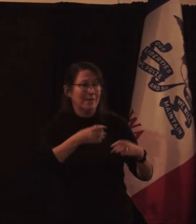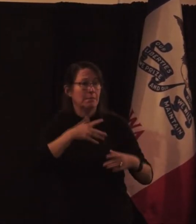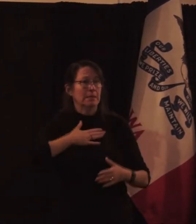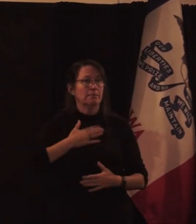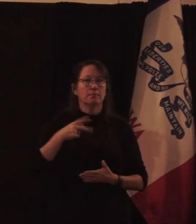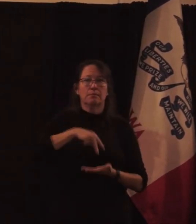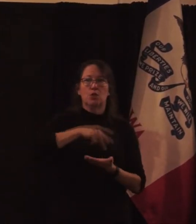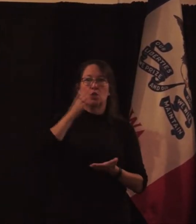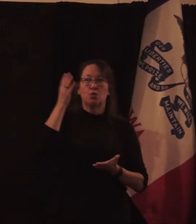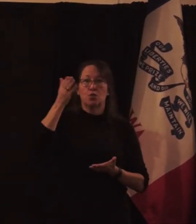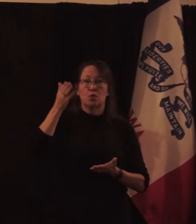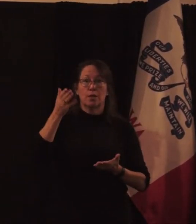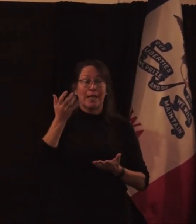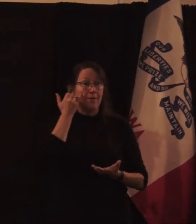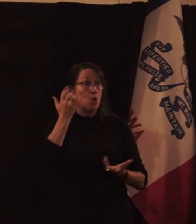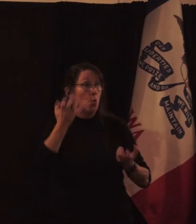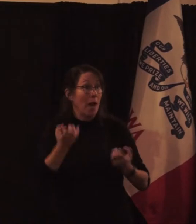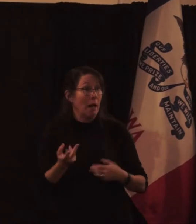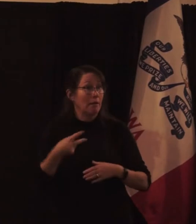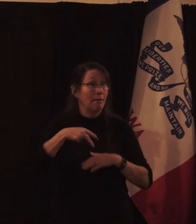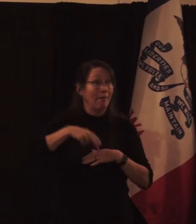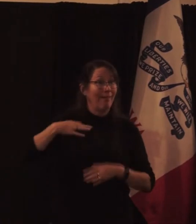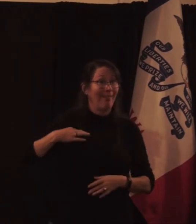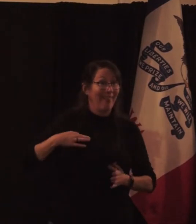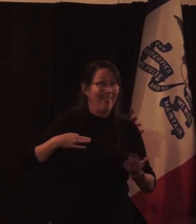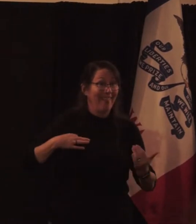you want to be an office holder.